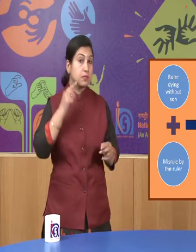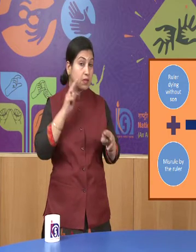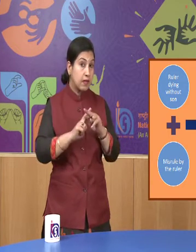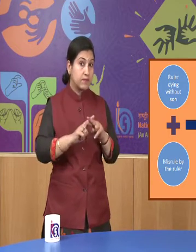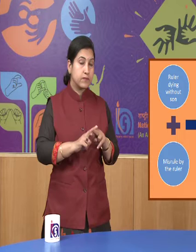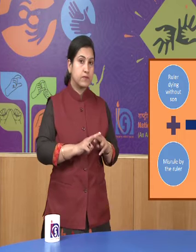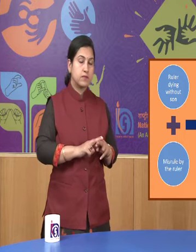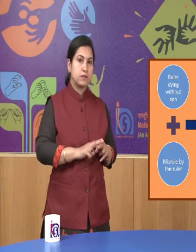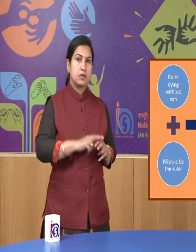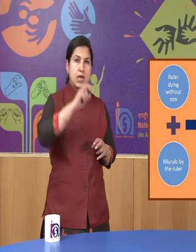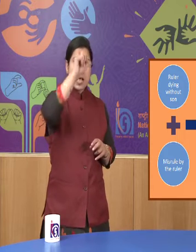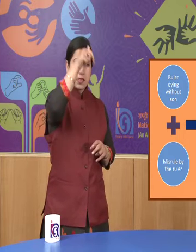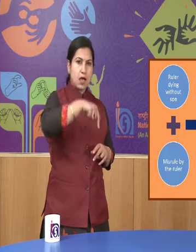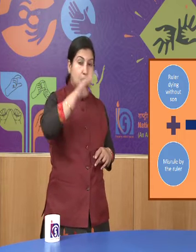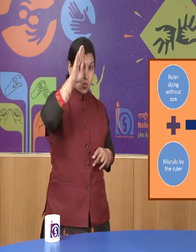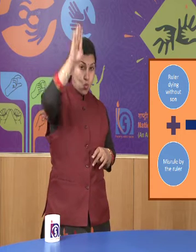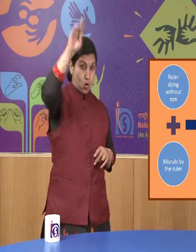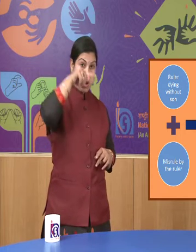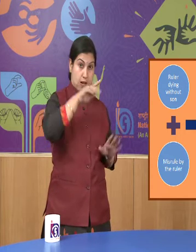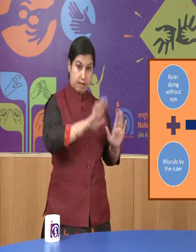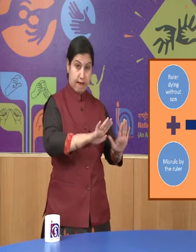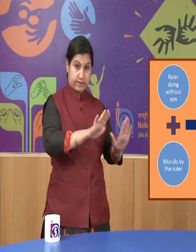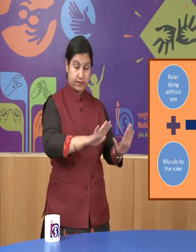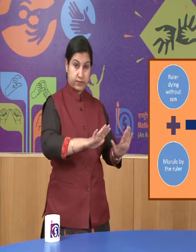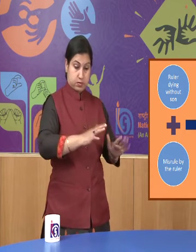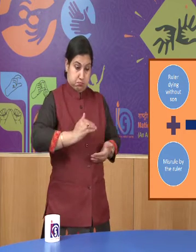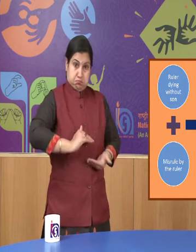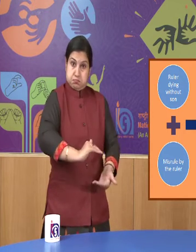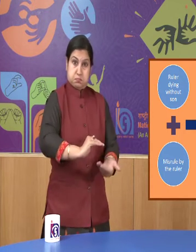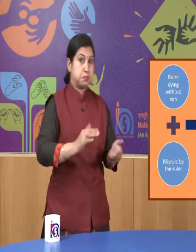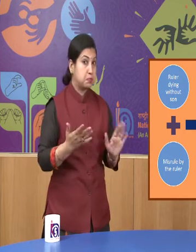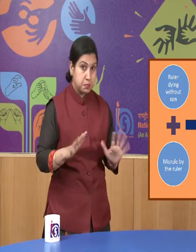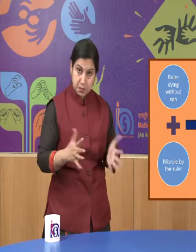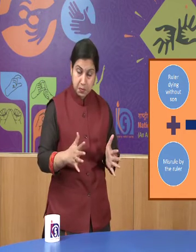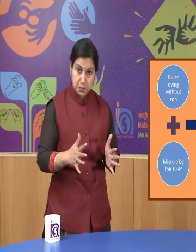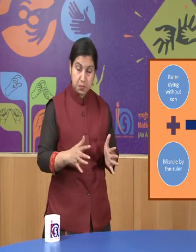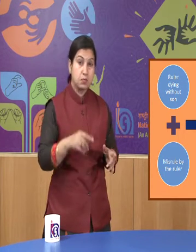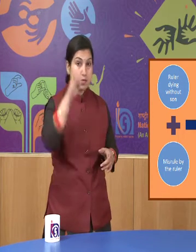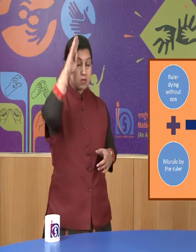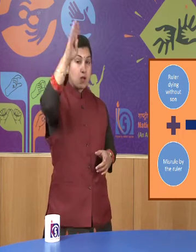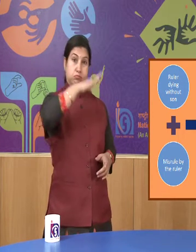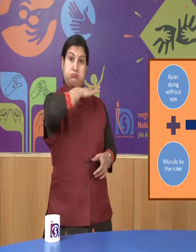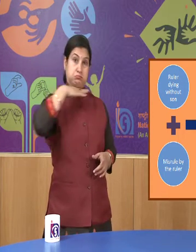if an Indian ruler died childless without any child,